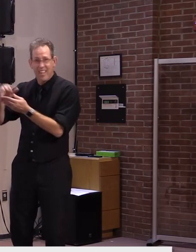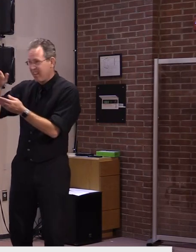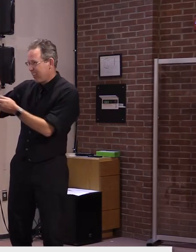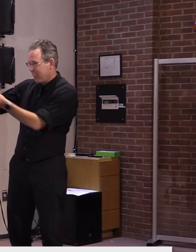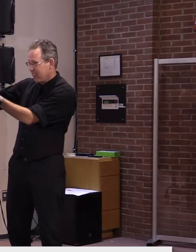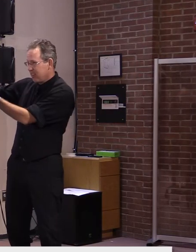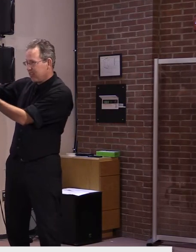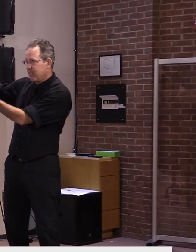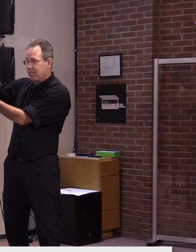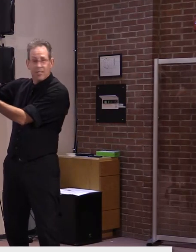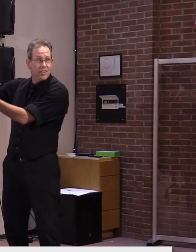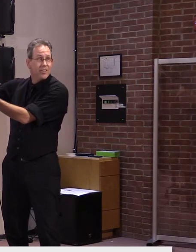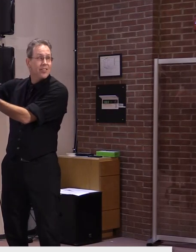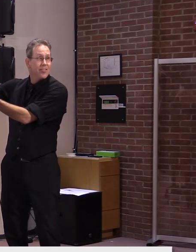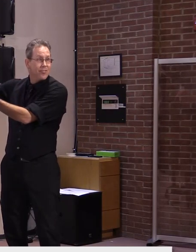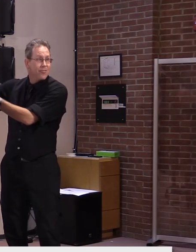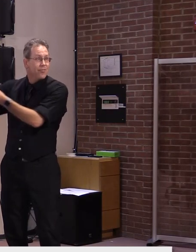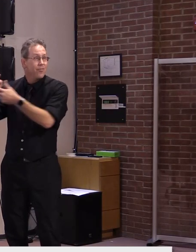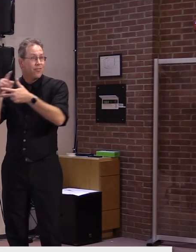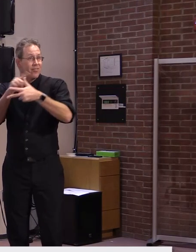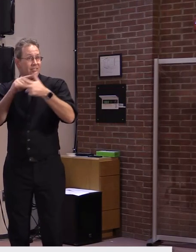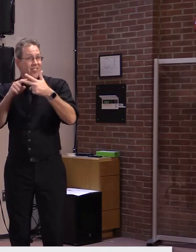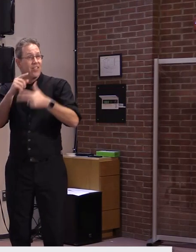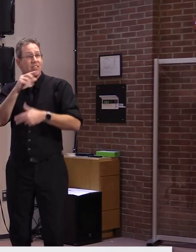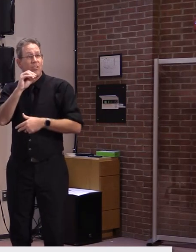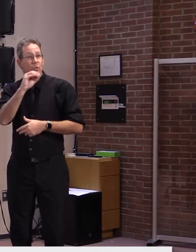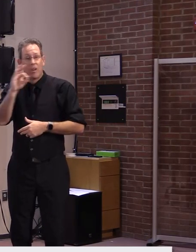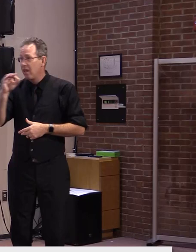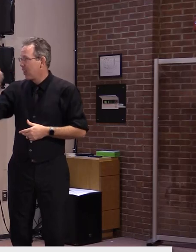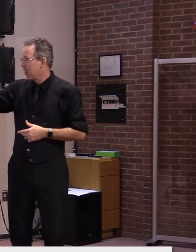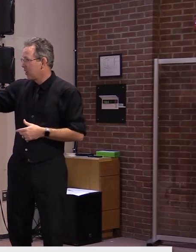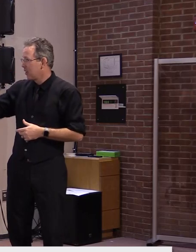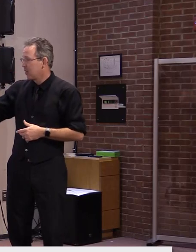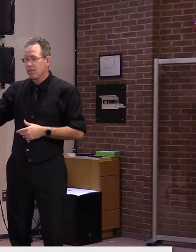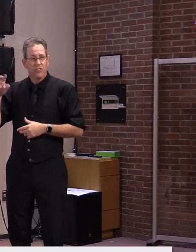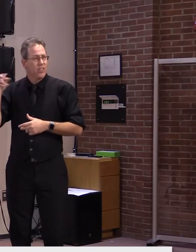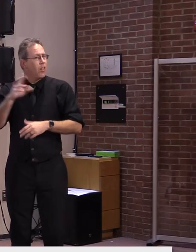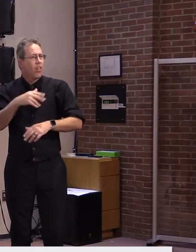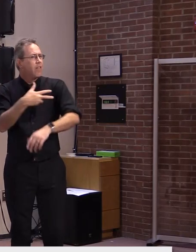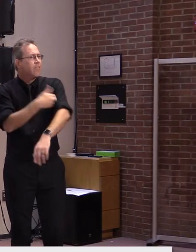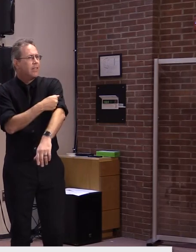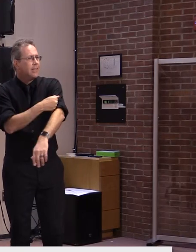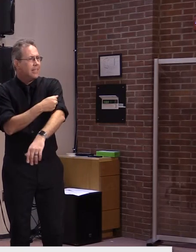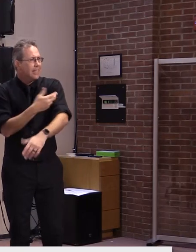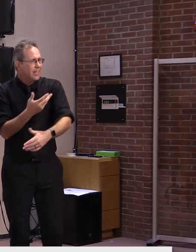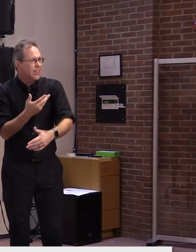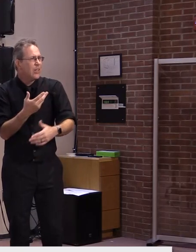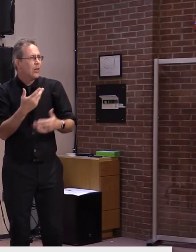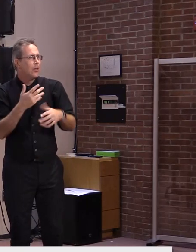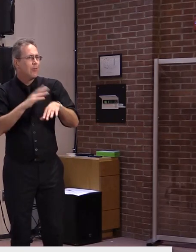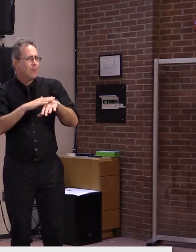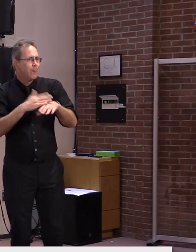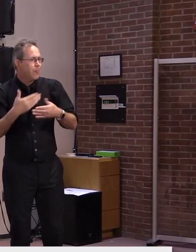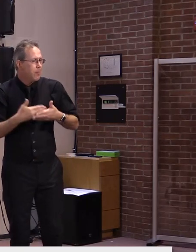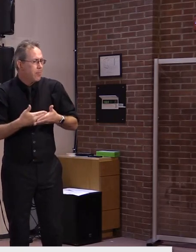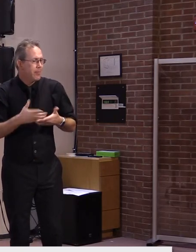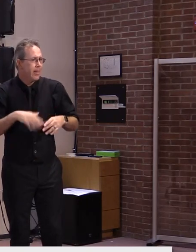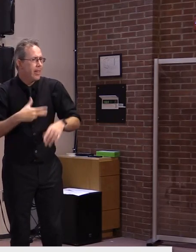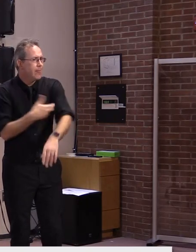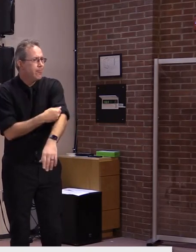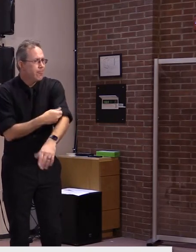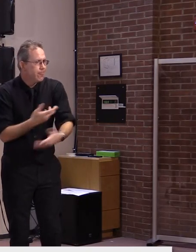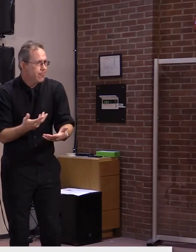rate in terms of age. The more vaccinated Vermonters, those that are in their 80s and their 60s and their